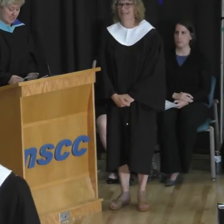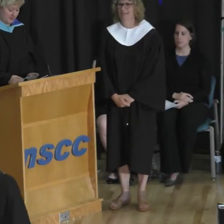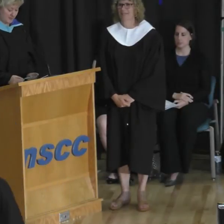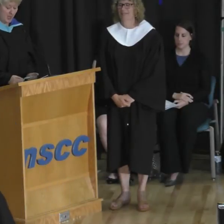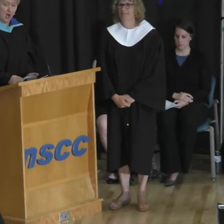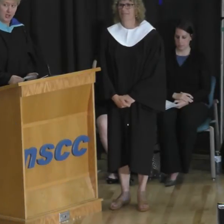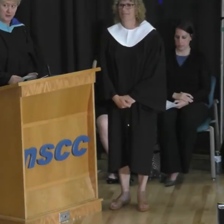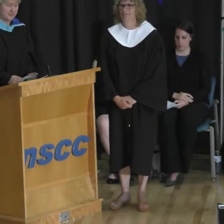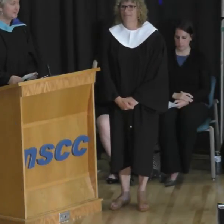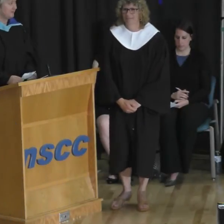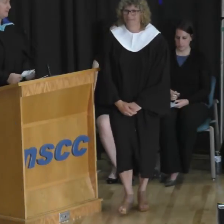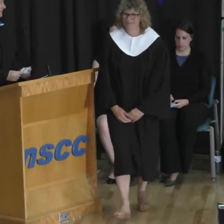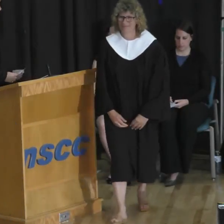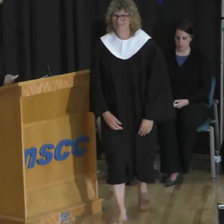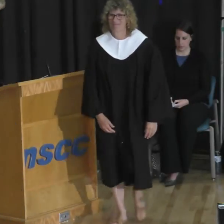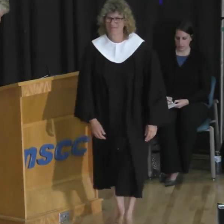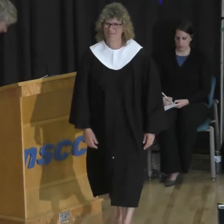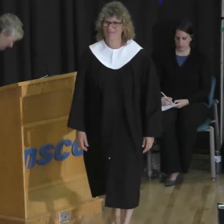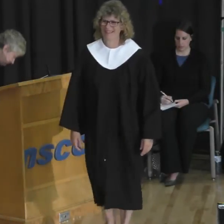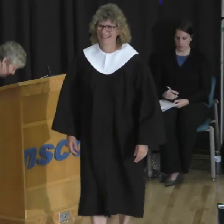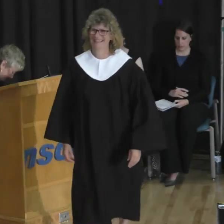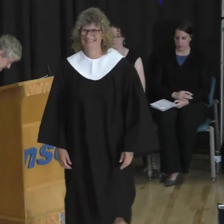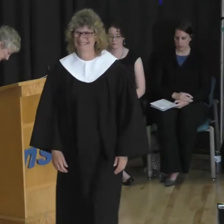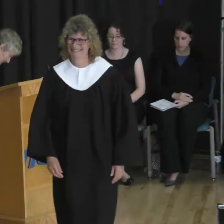Lisa Dunham, Honors.